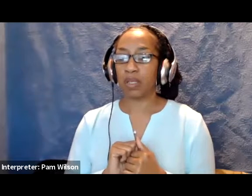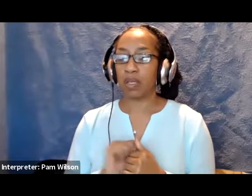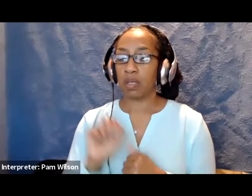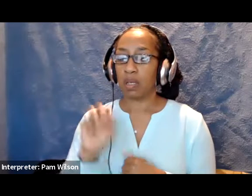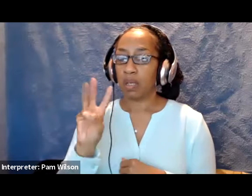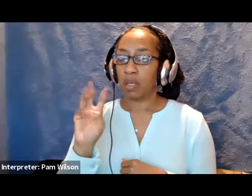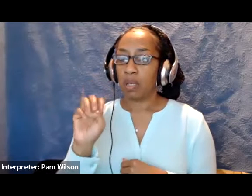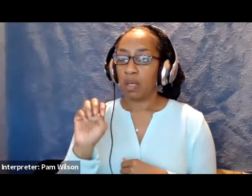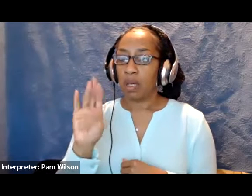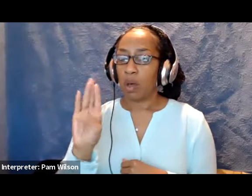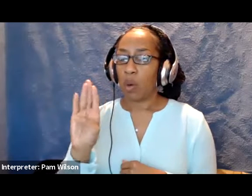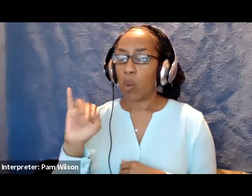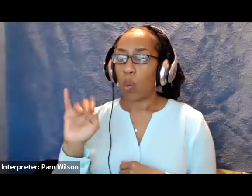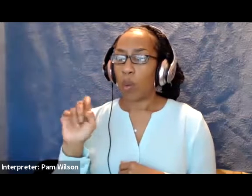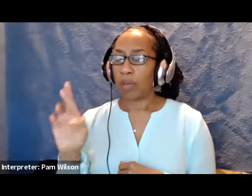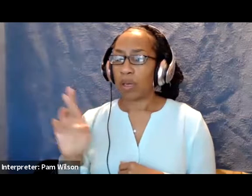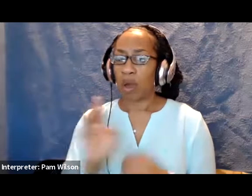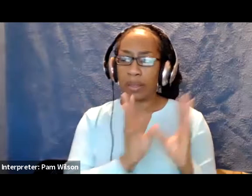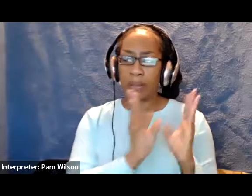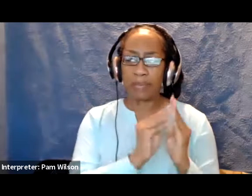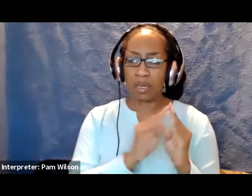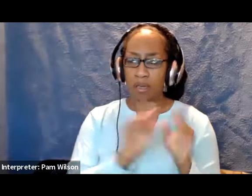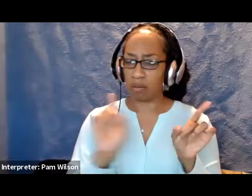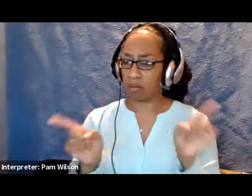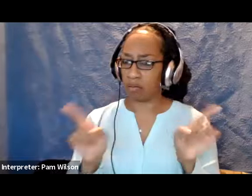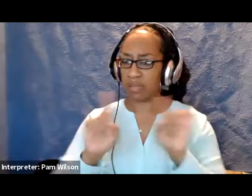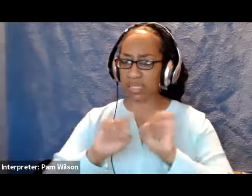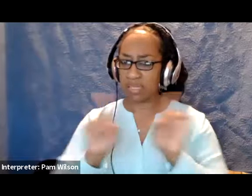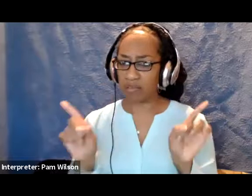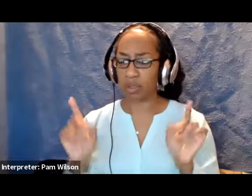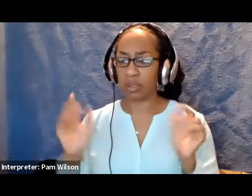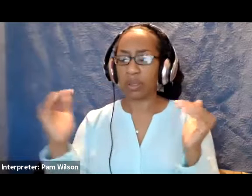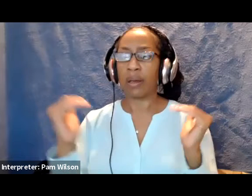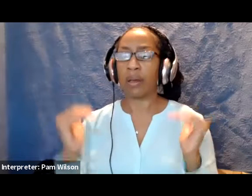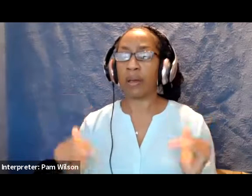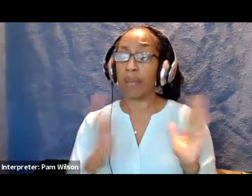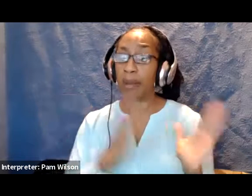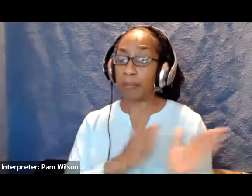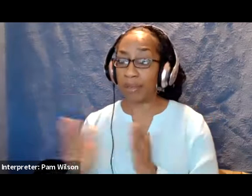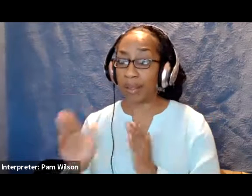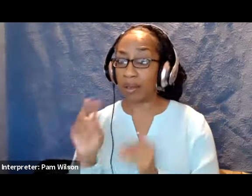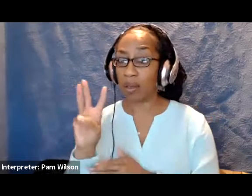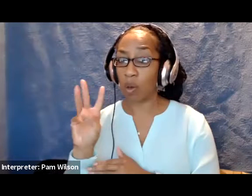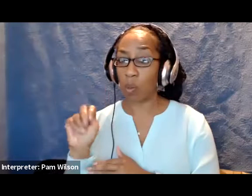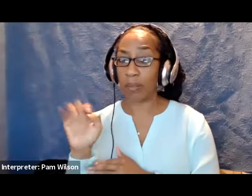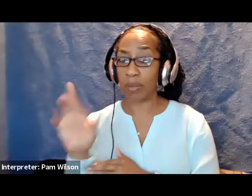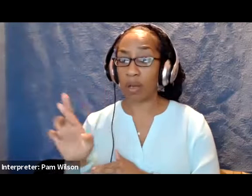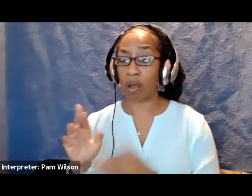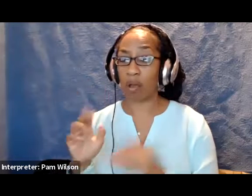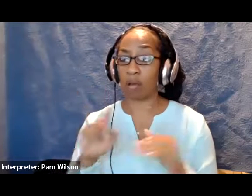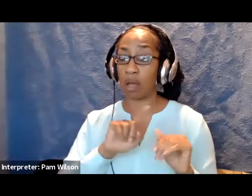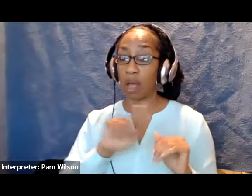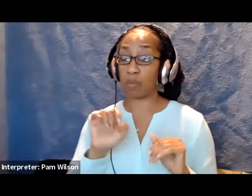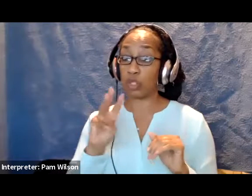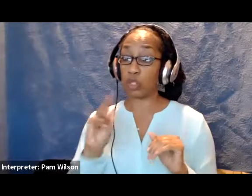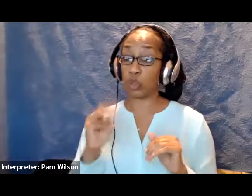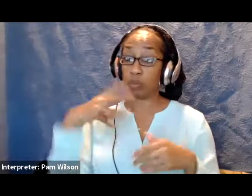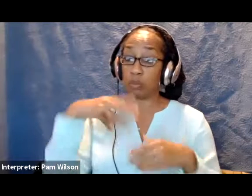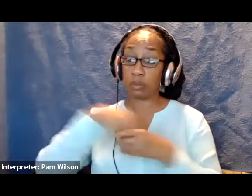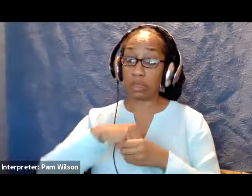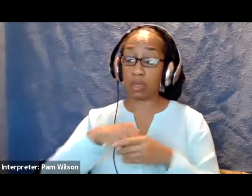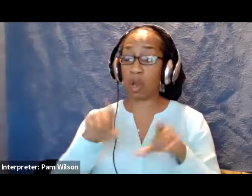and meetings, how to plan a webinar, Zoom participation, including